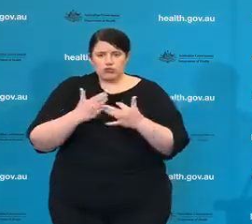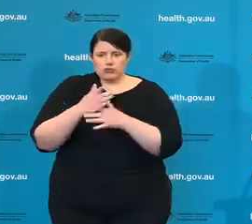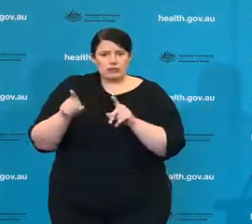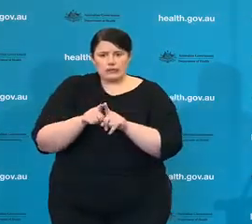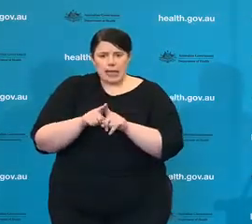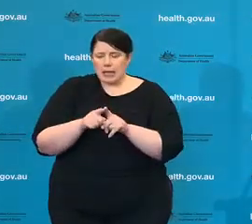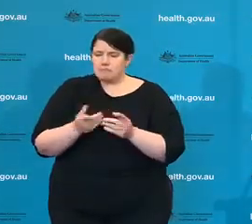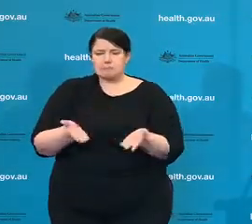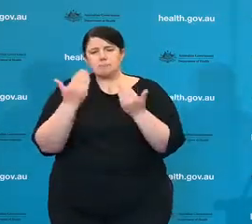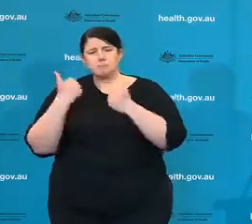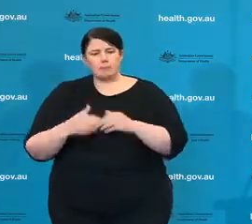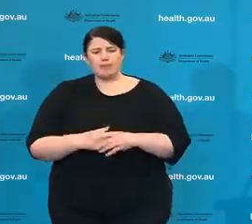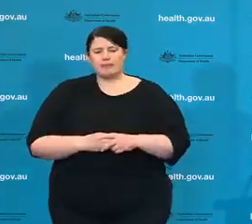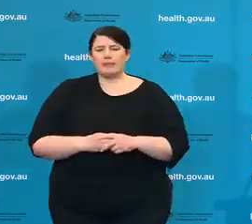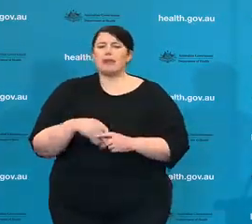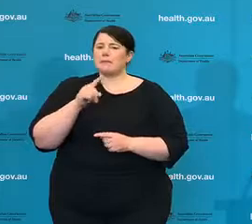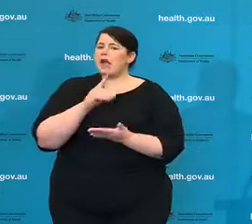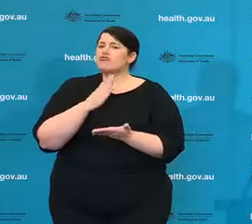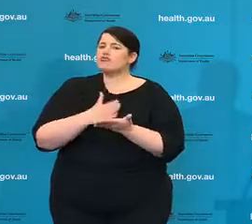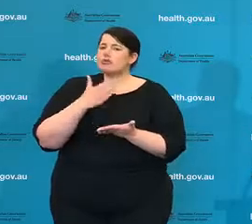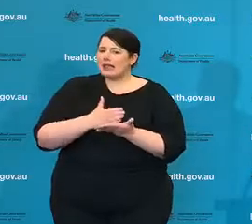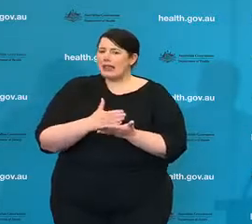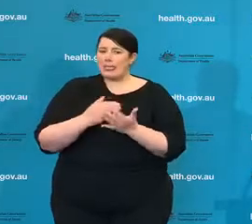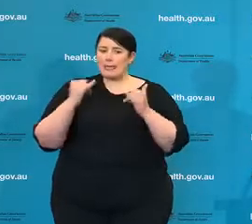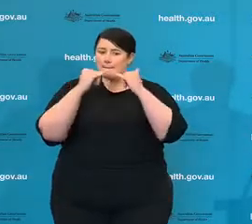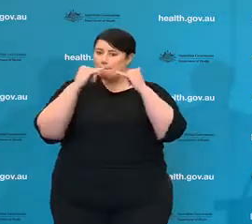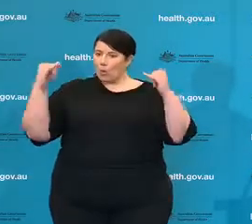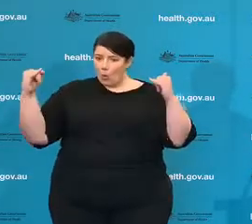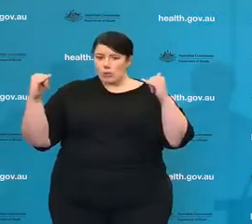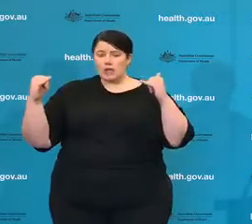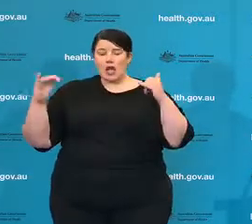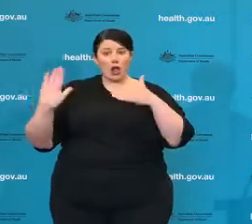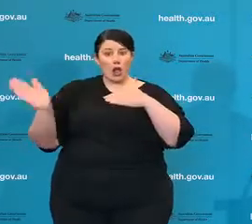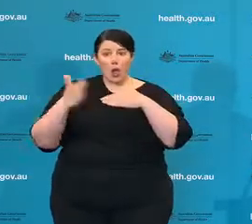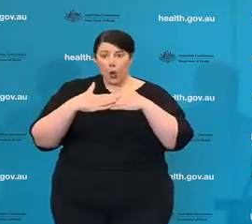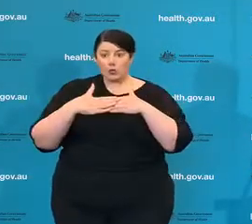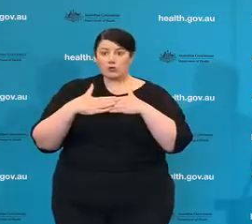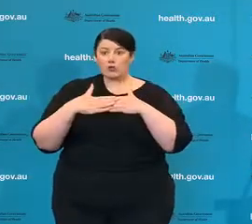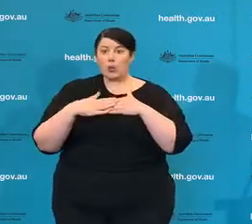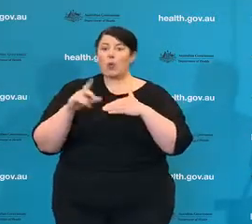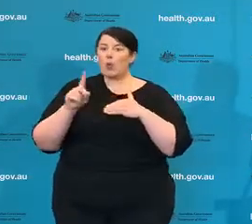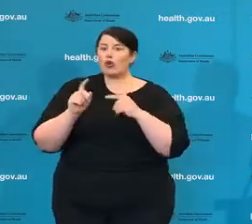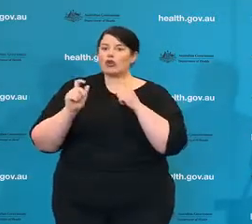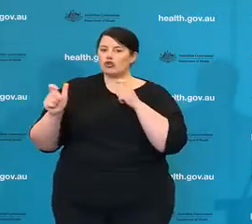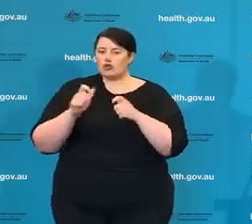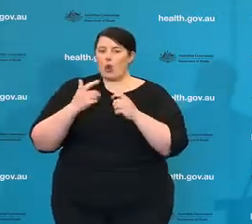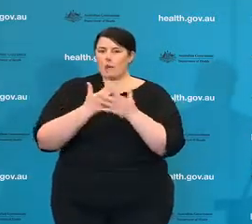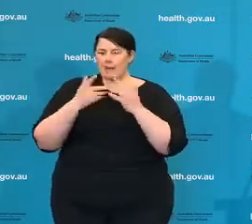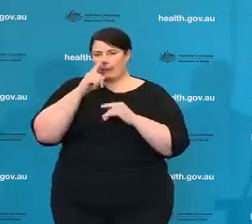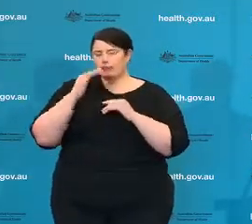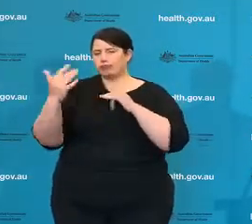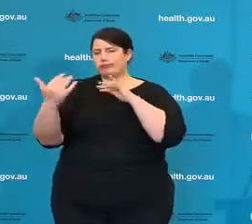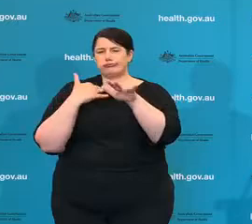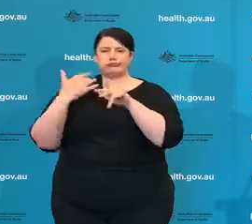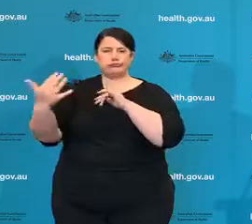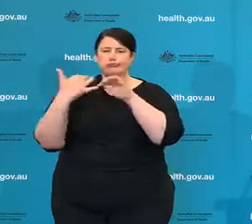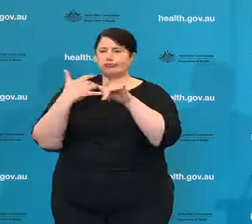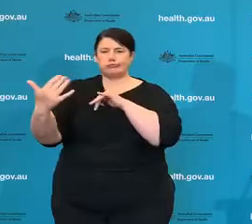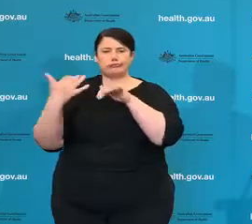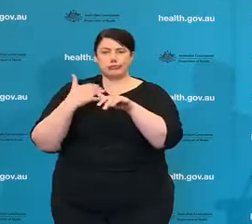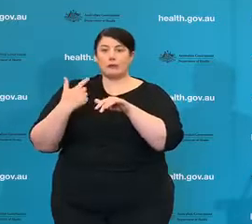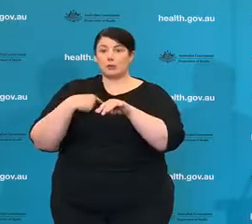borders. The reality of the borders is that they are a means of controlling movement, and we know that movement can